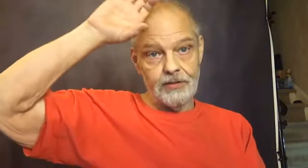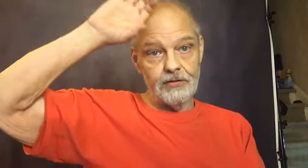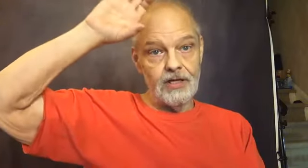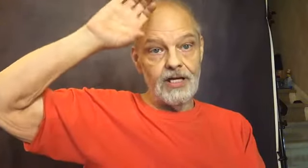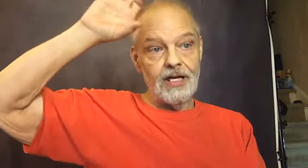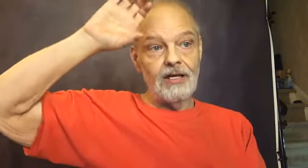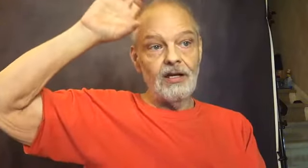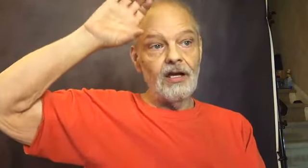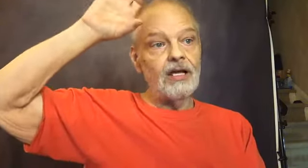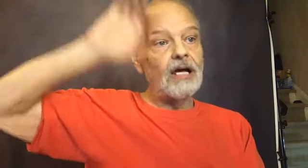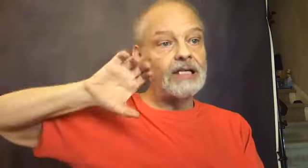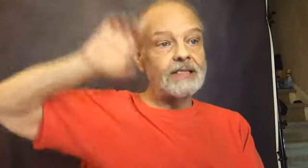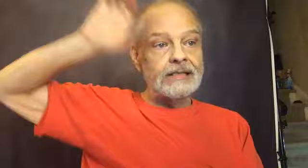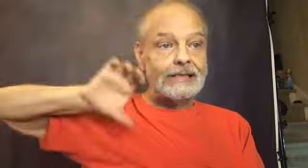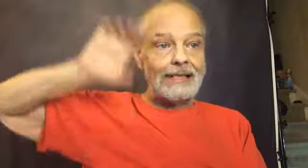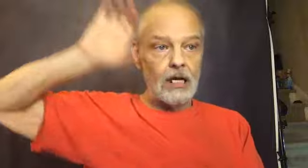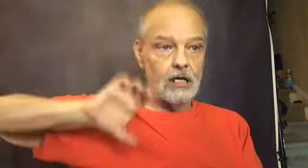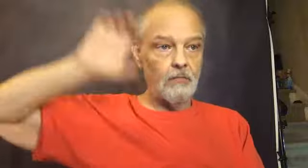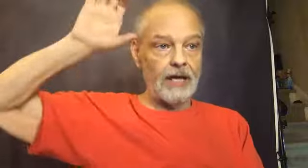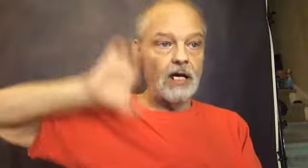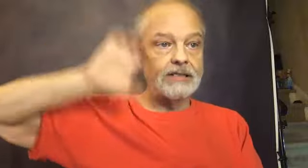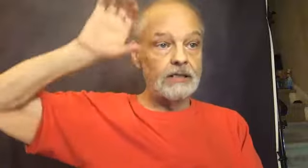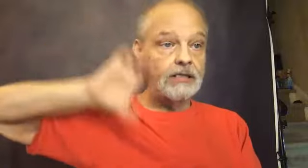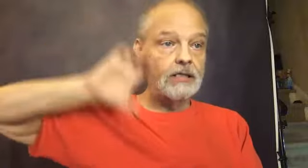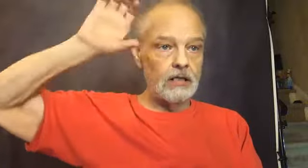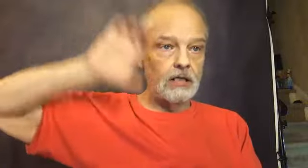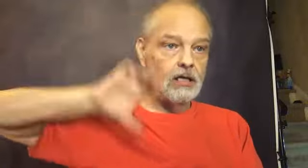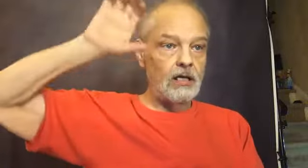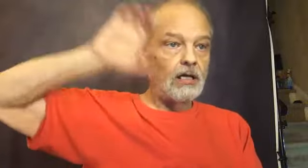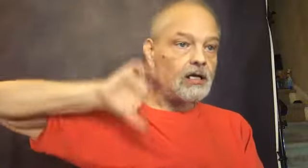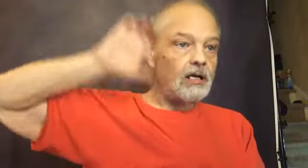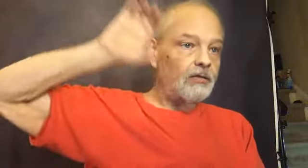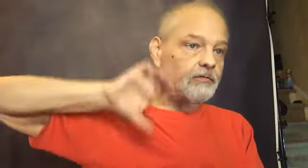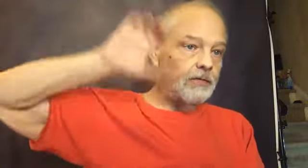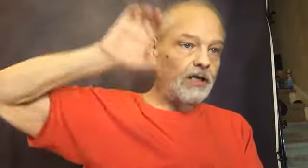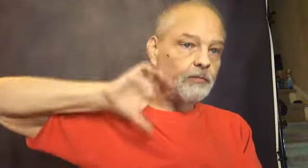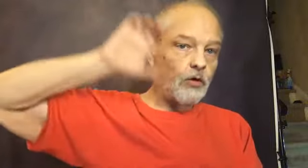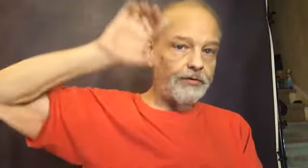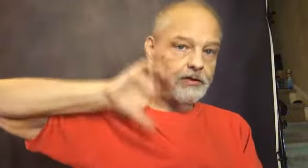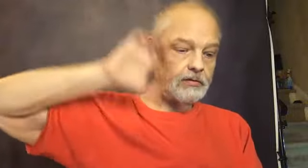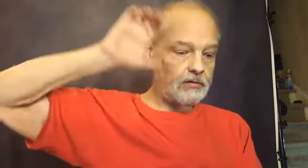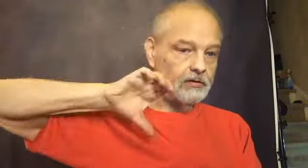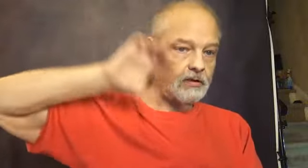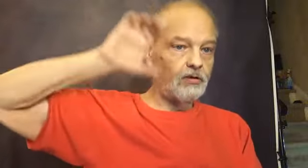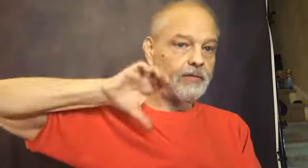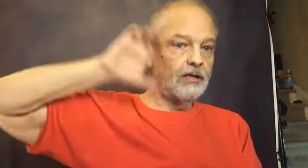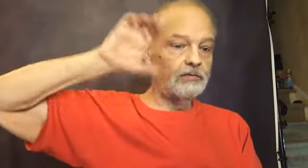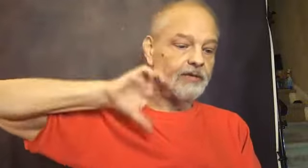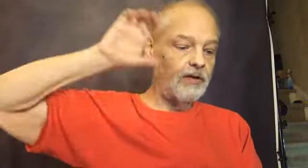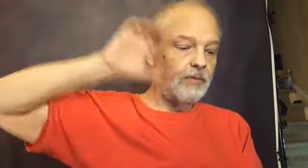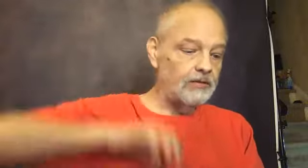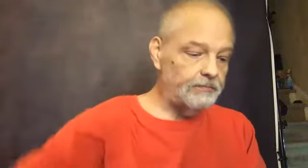here. Cousins, my cousins, meaning both, or male and female.